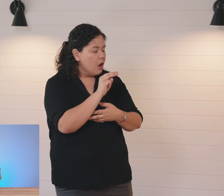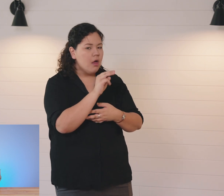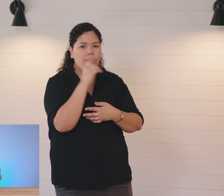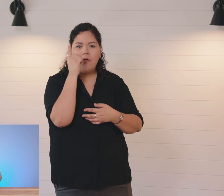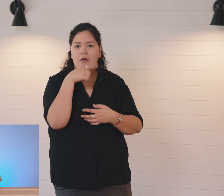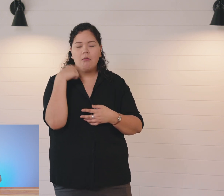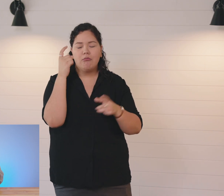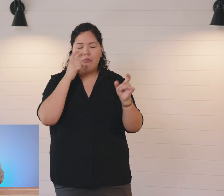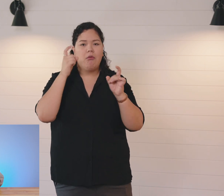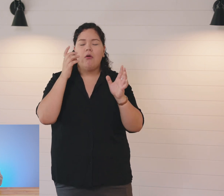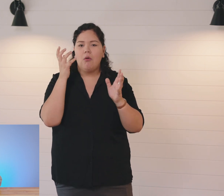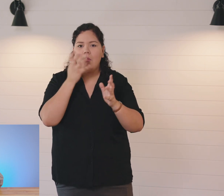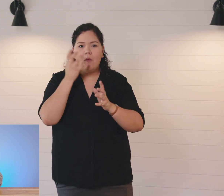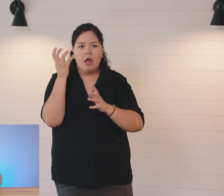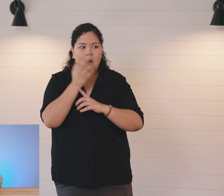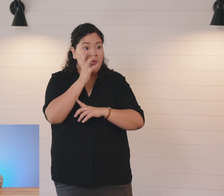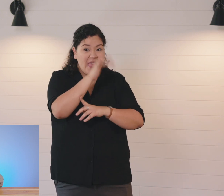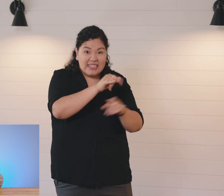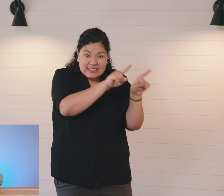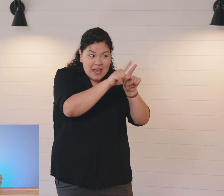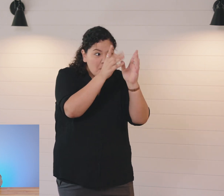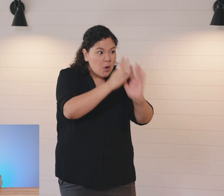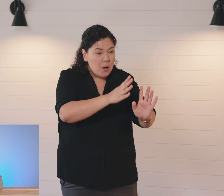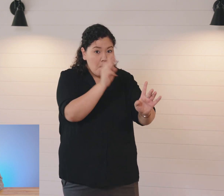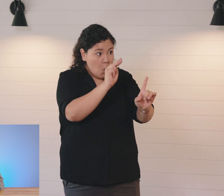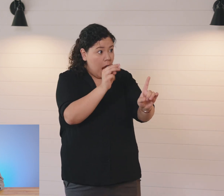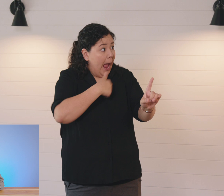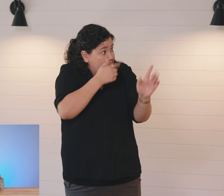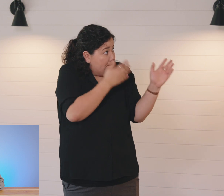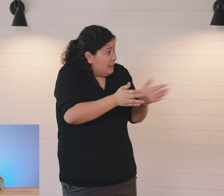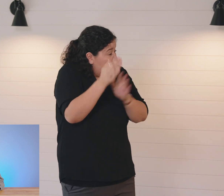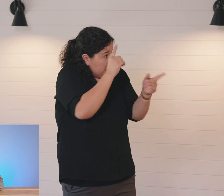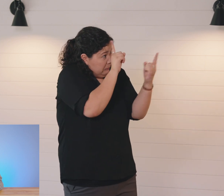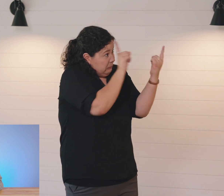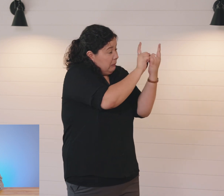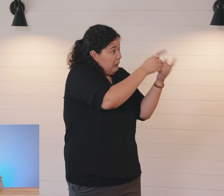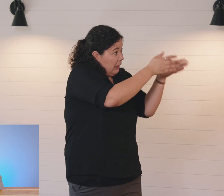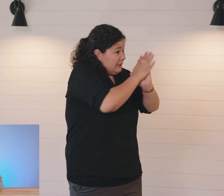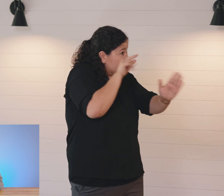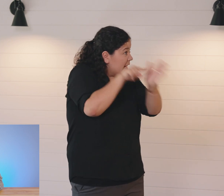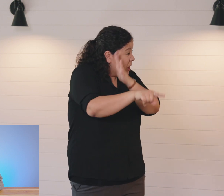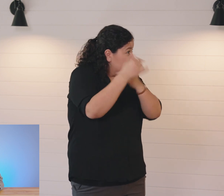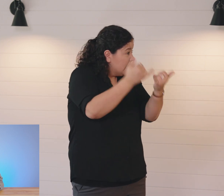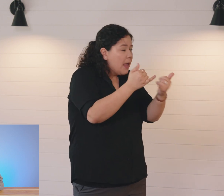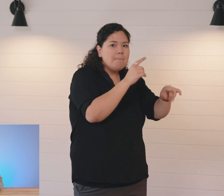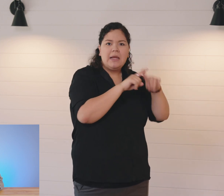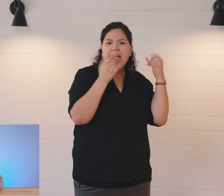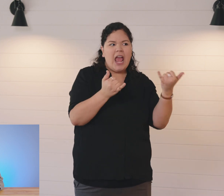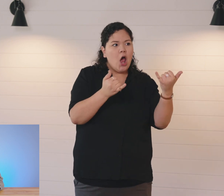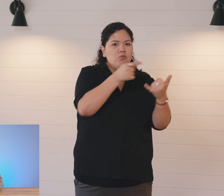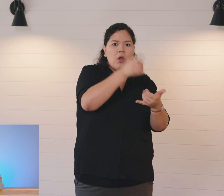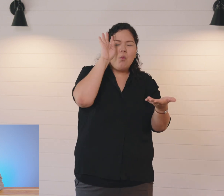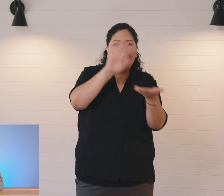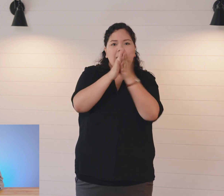very Mordecai that he had come early to the palace to ask if he could be impaled is now going to be riding on the king's horse, be